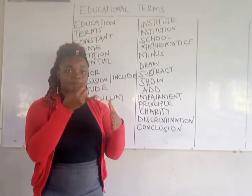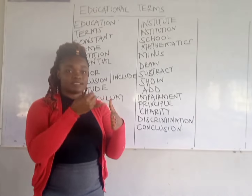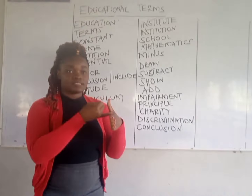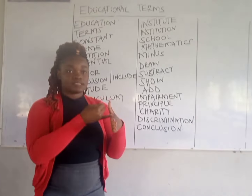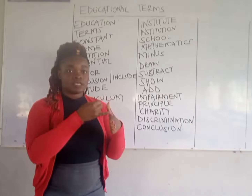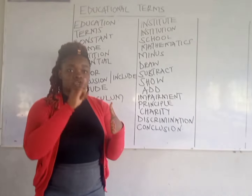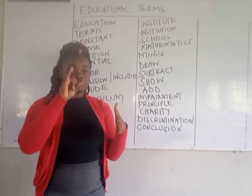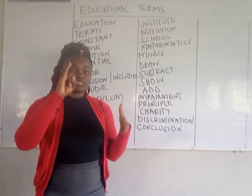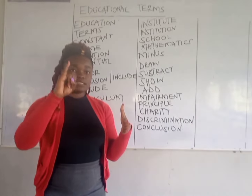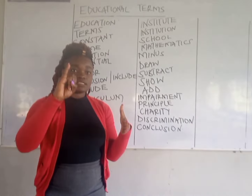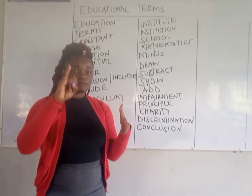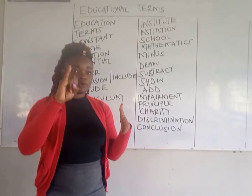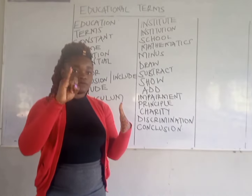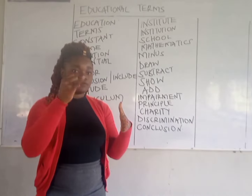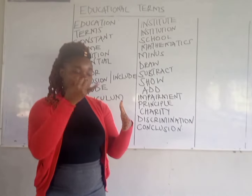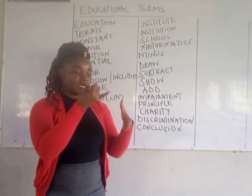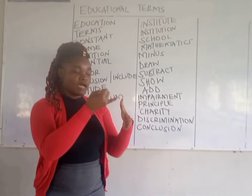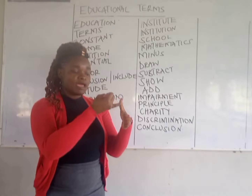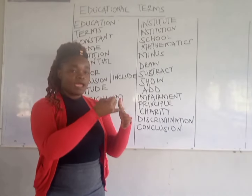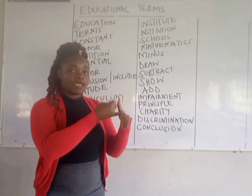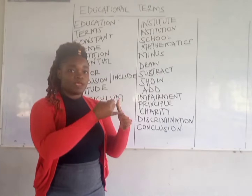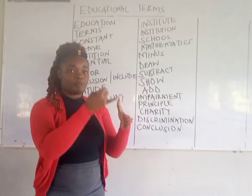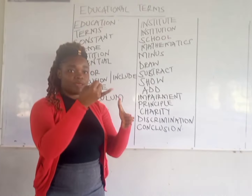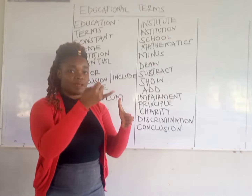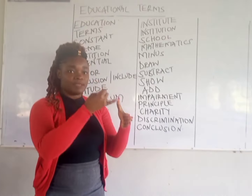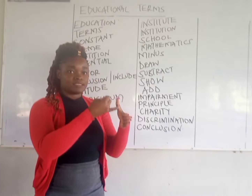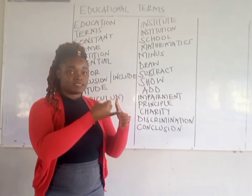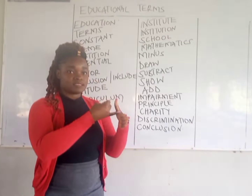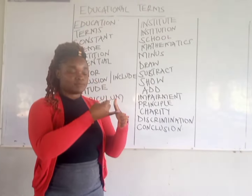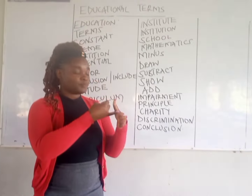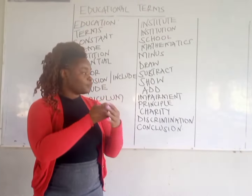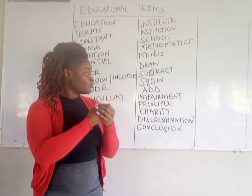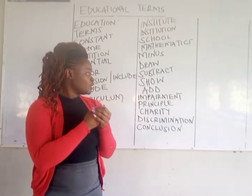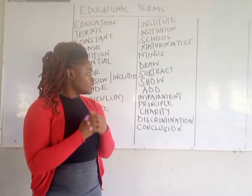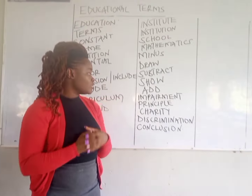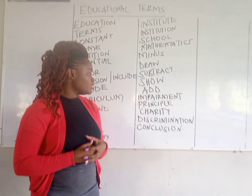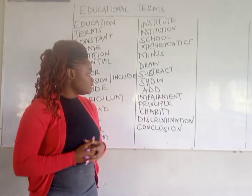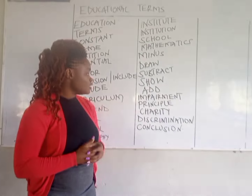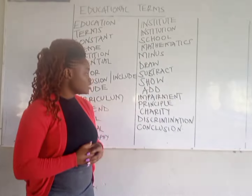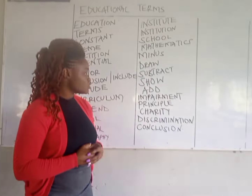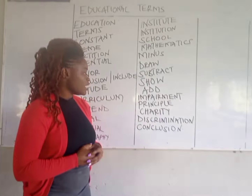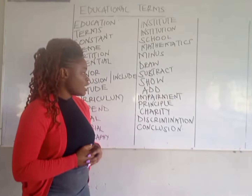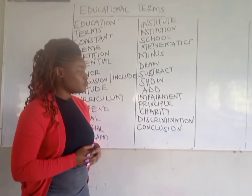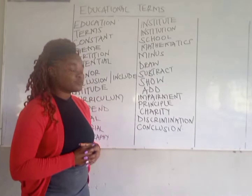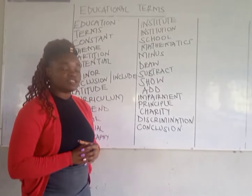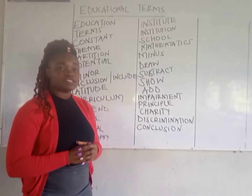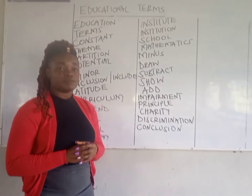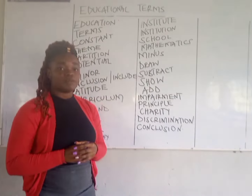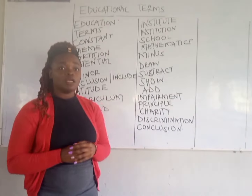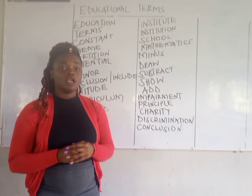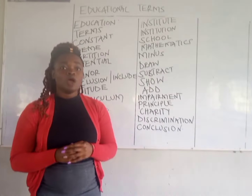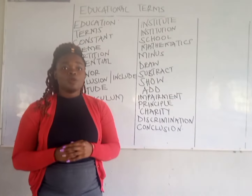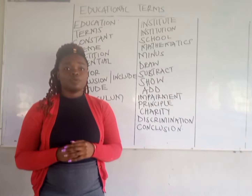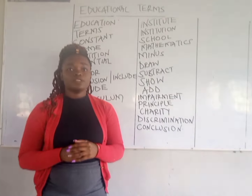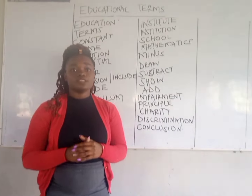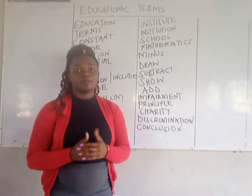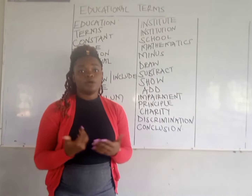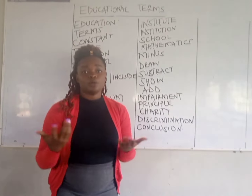Impairment. Using the small finger, impairment. Then next we have principle. Principle, we